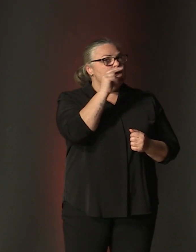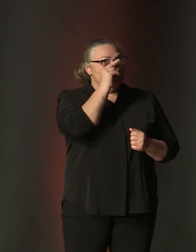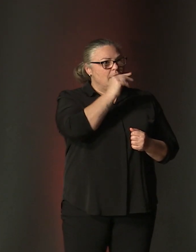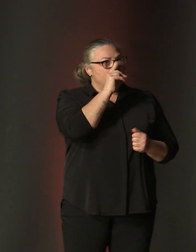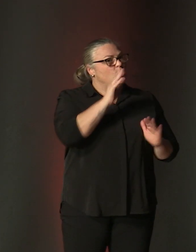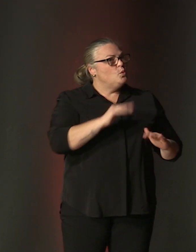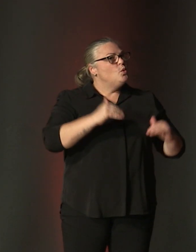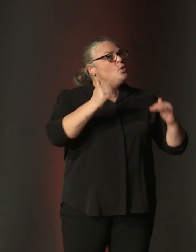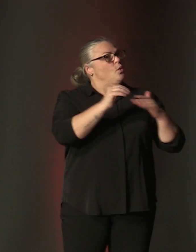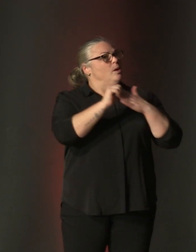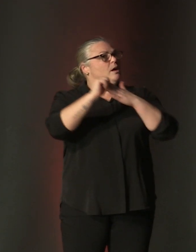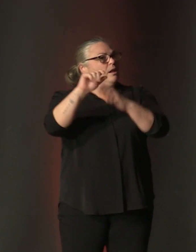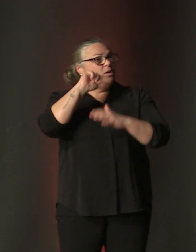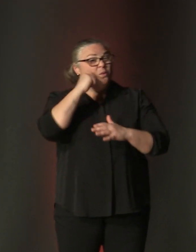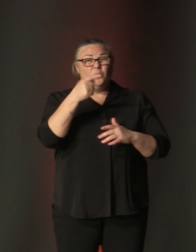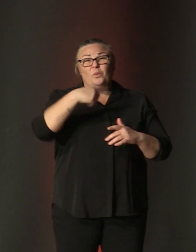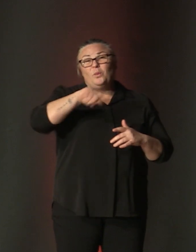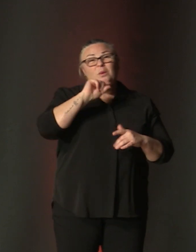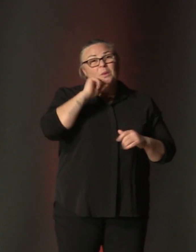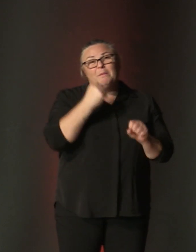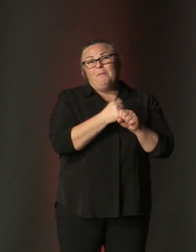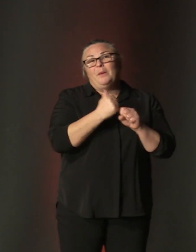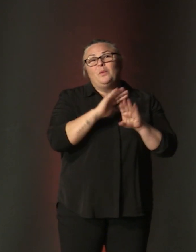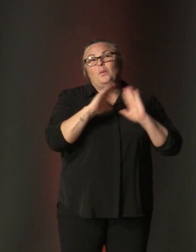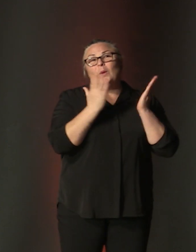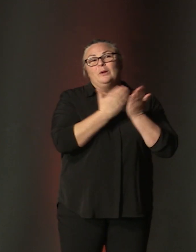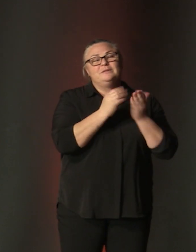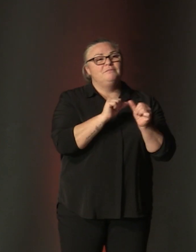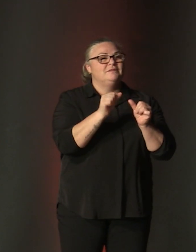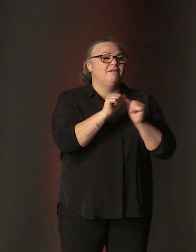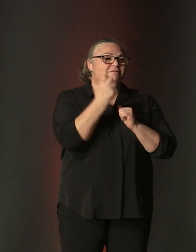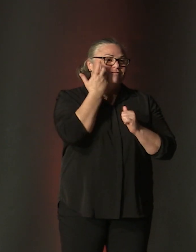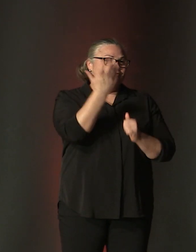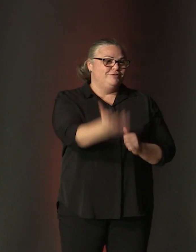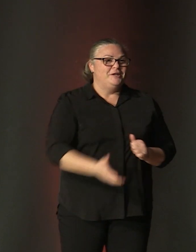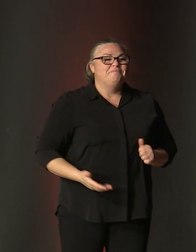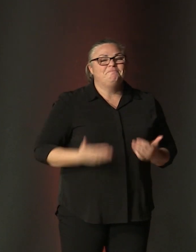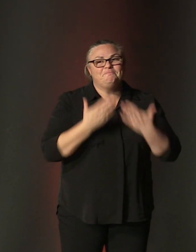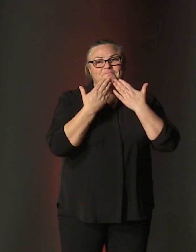make the world a much better place in the future. Thank you.